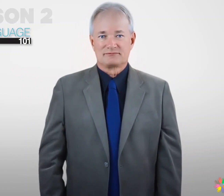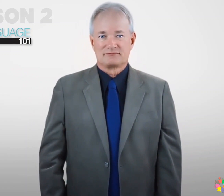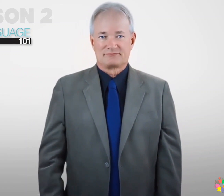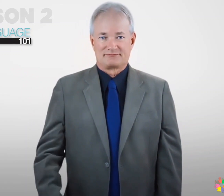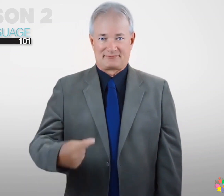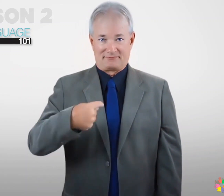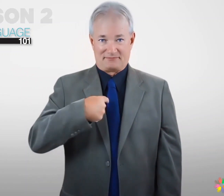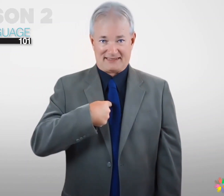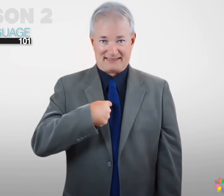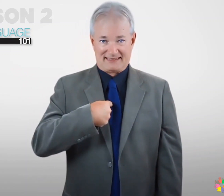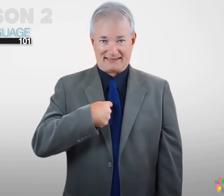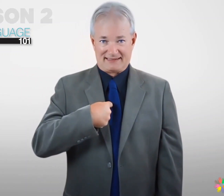me,